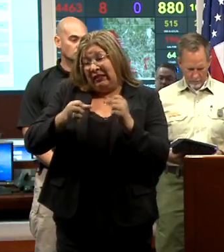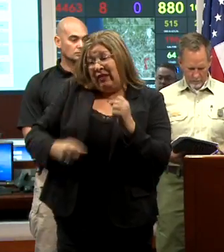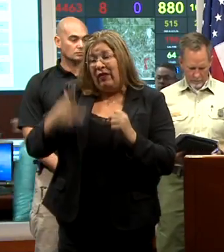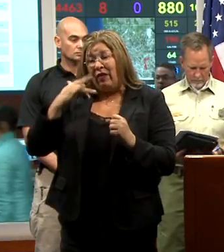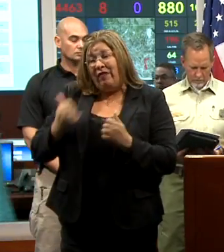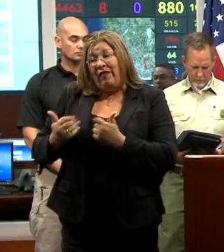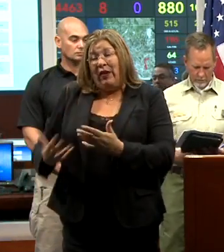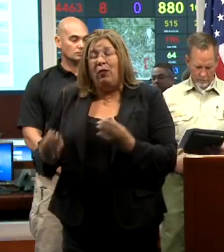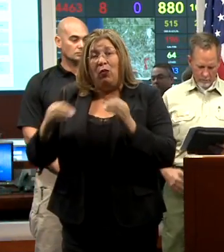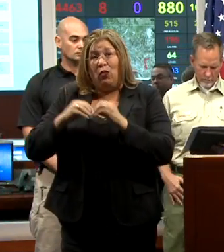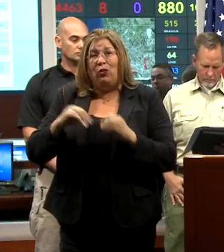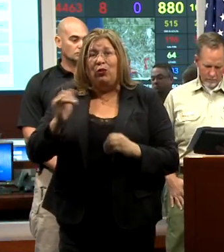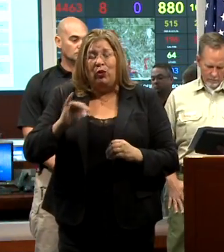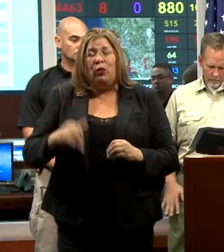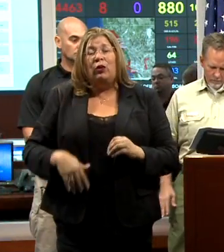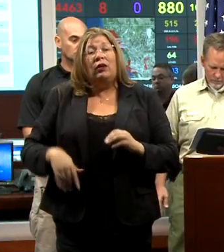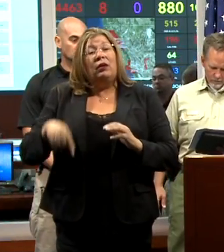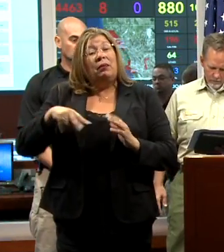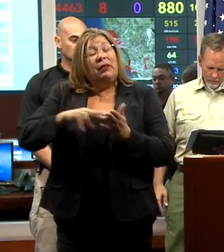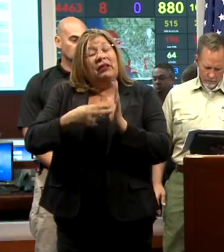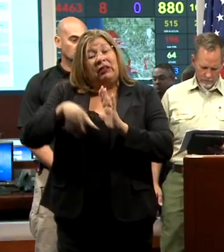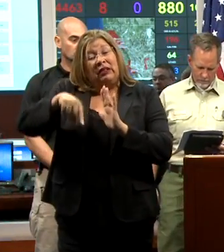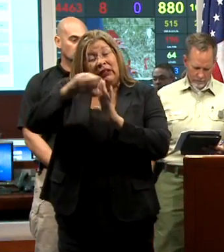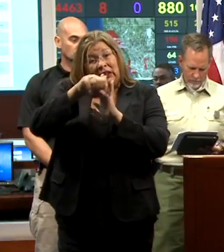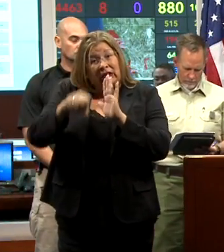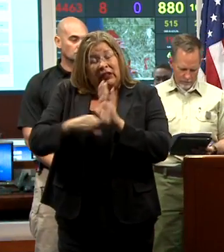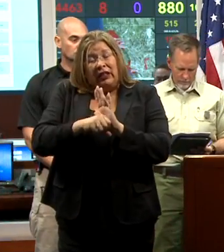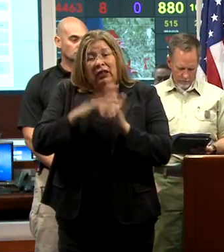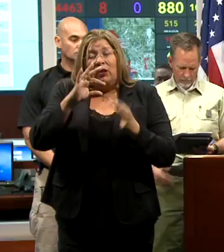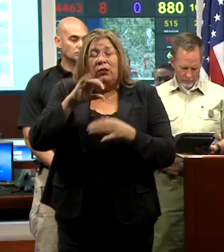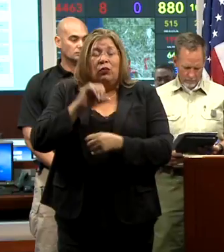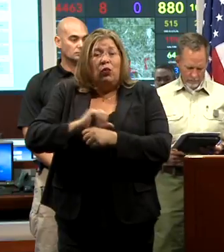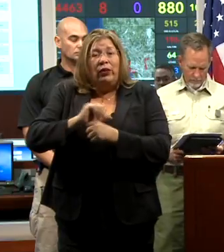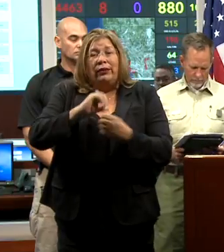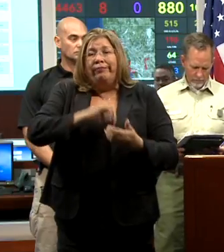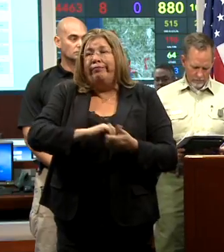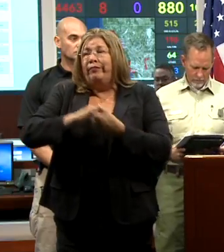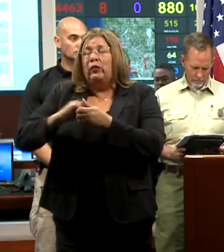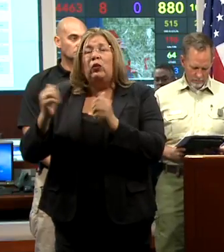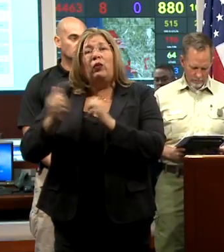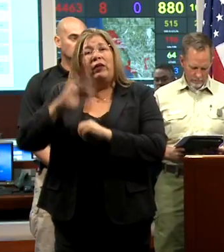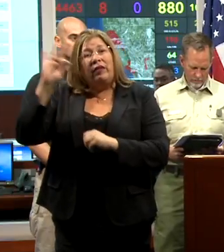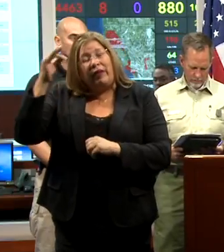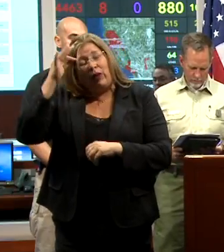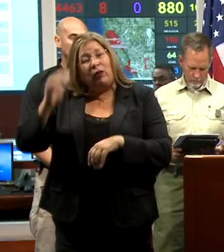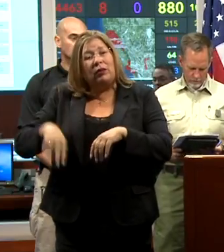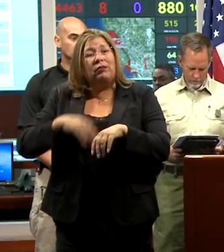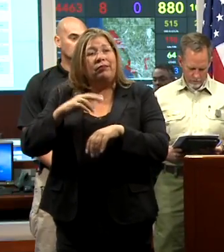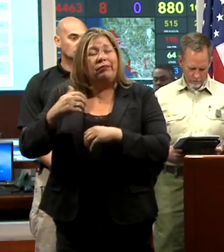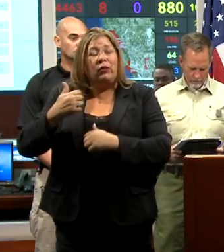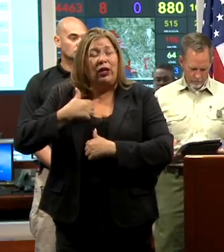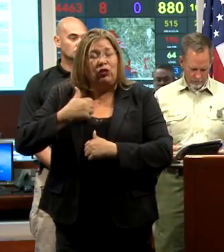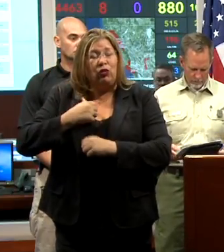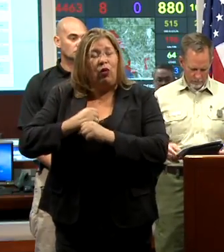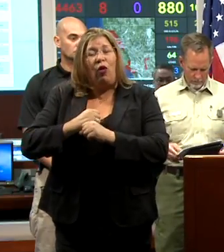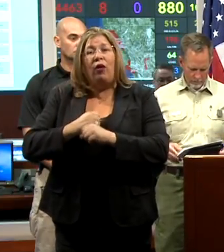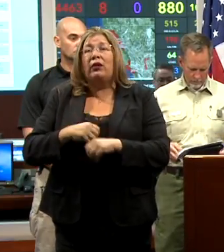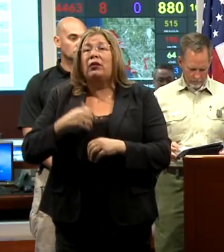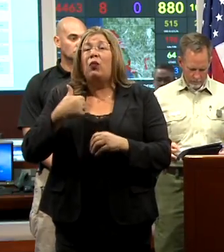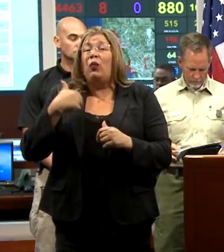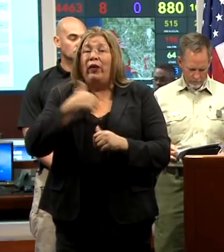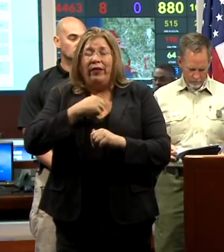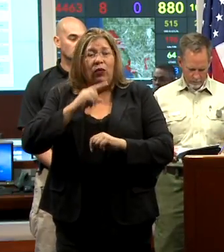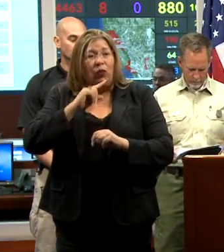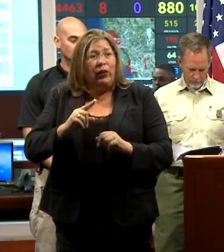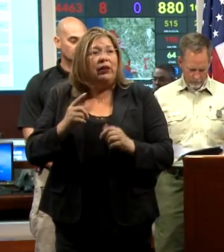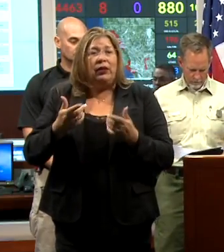California, the state, in cooperation with its local, federal, National Guard, and Department of Defense assets, are bolstering